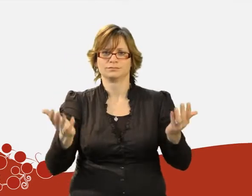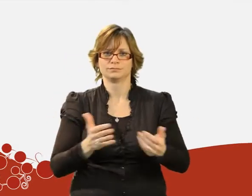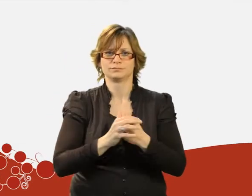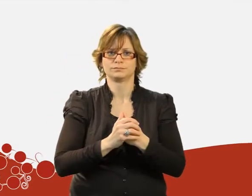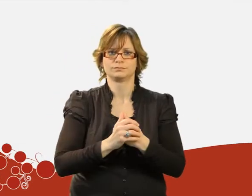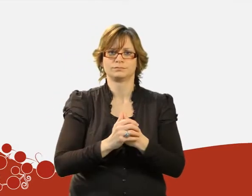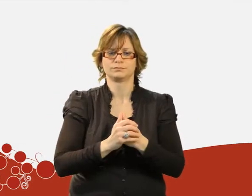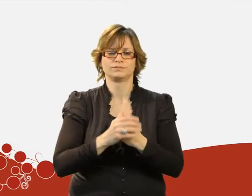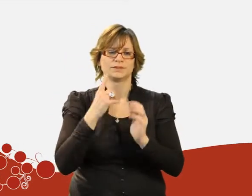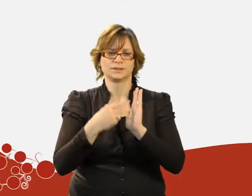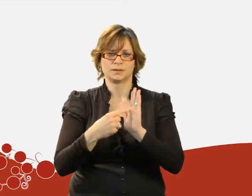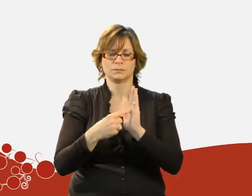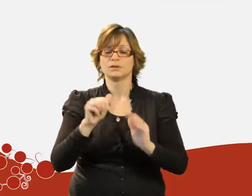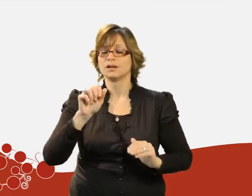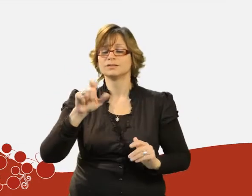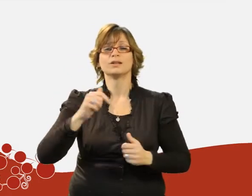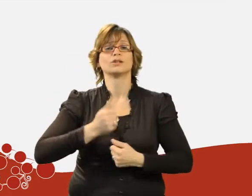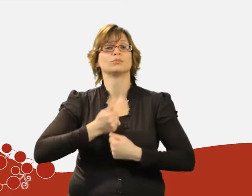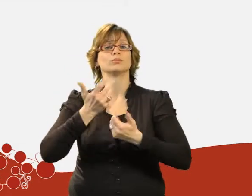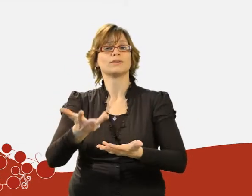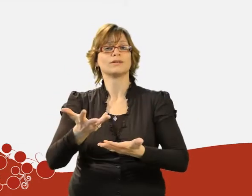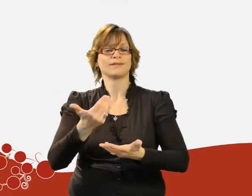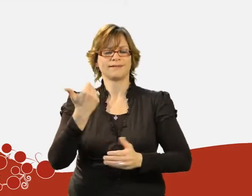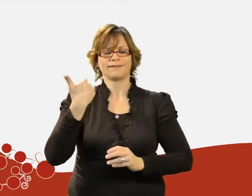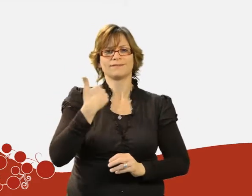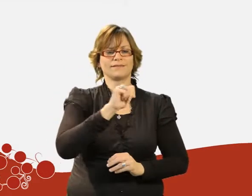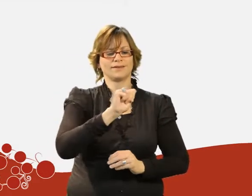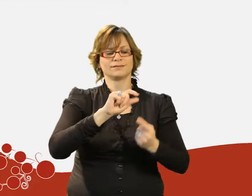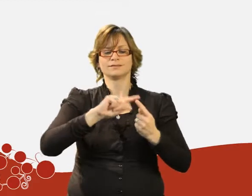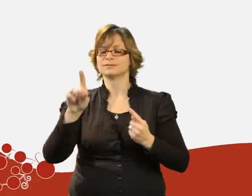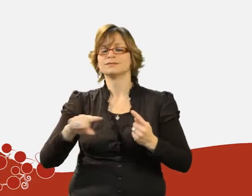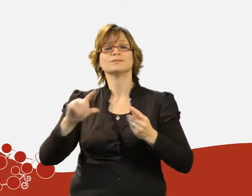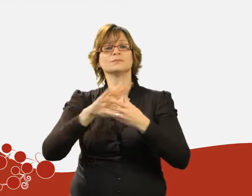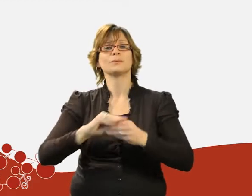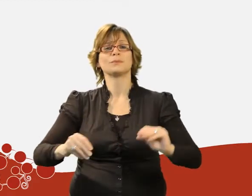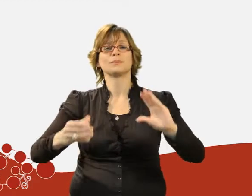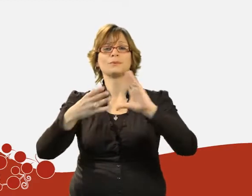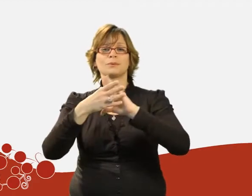Examples of ASL literature can be found in our A to Z hand-shaped stories.